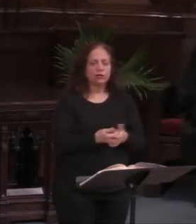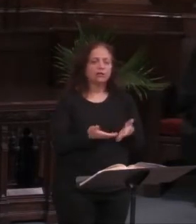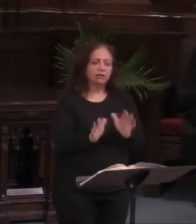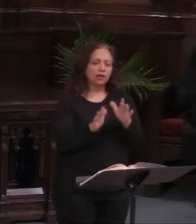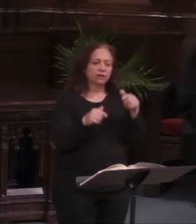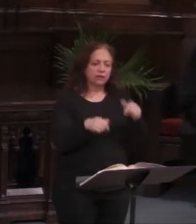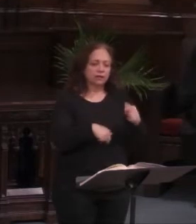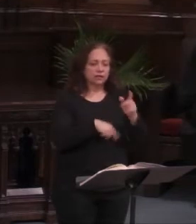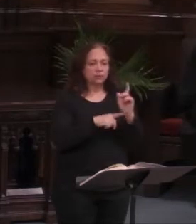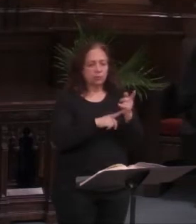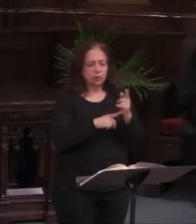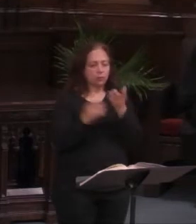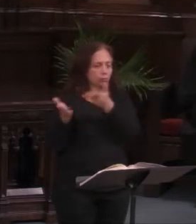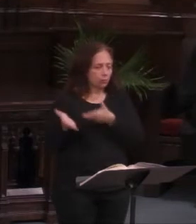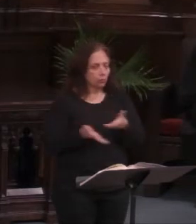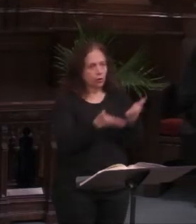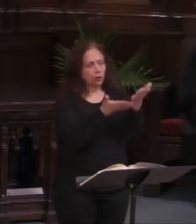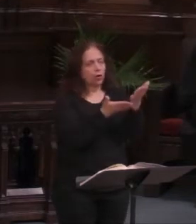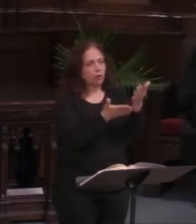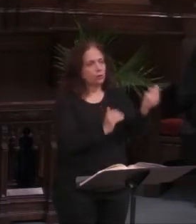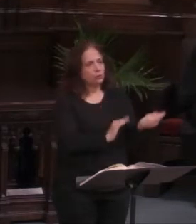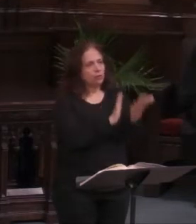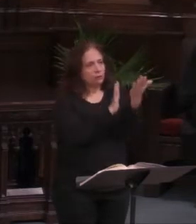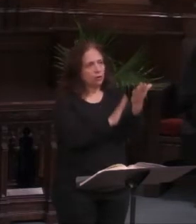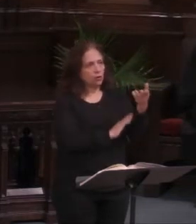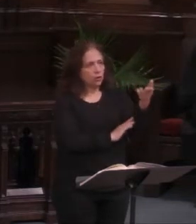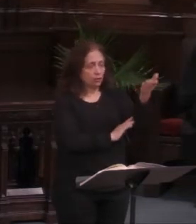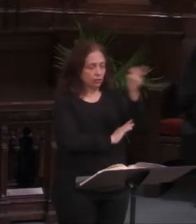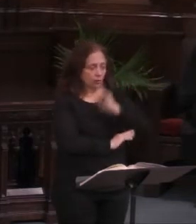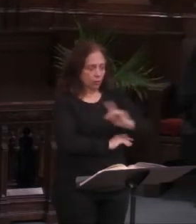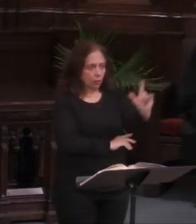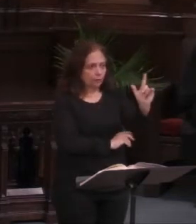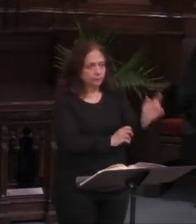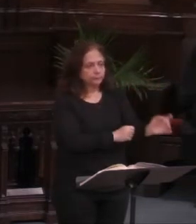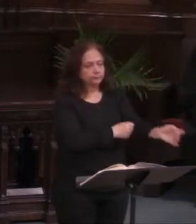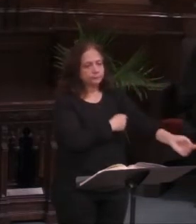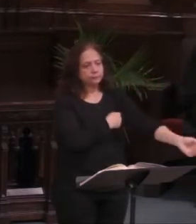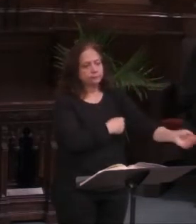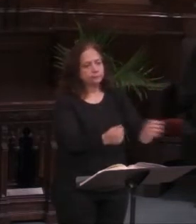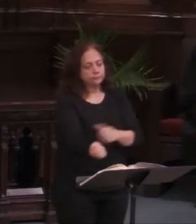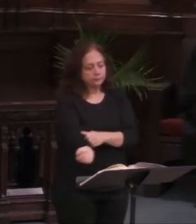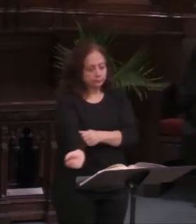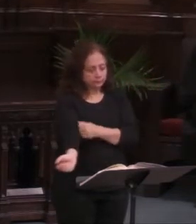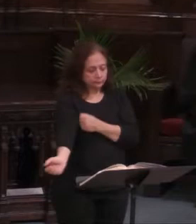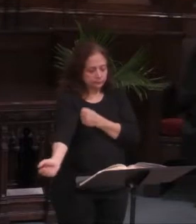moments bring it all before the Lord.